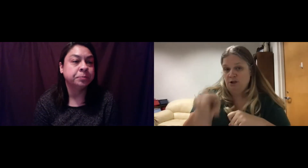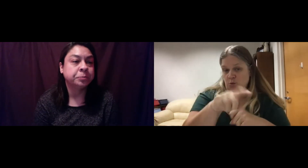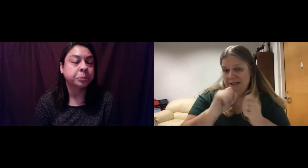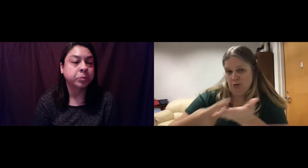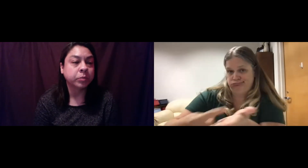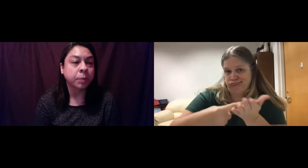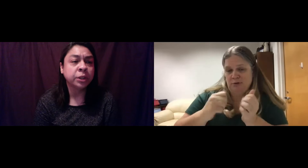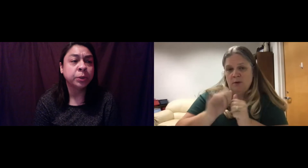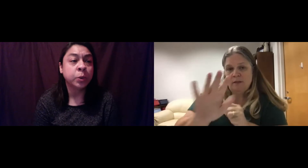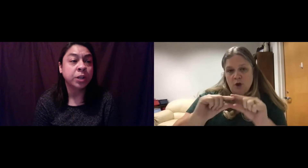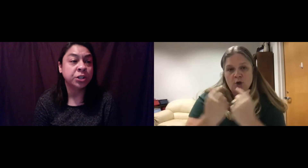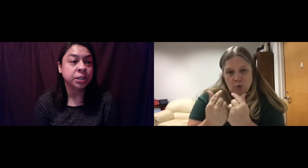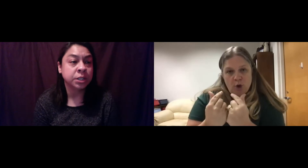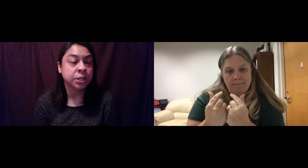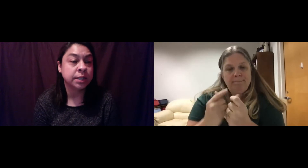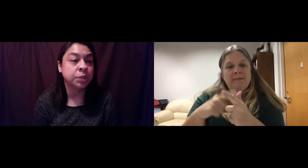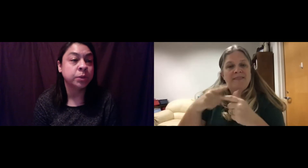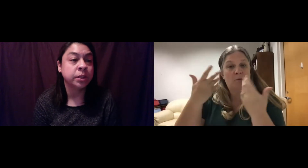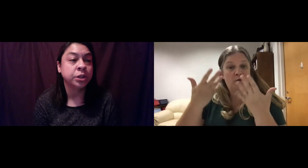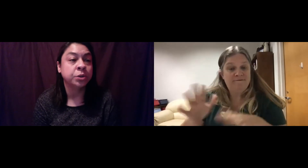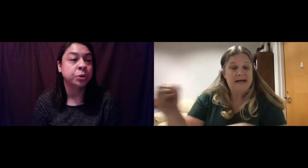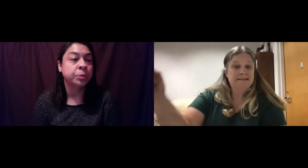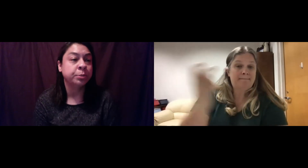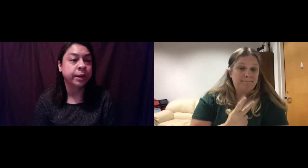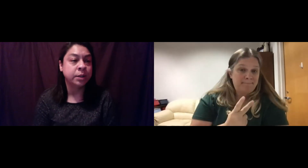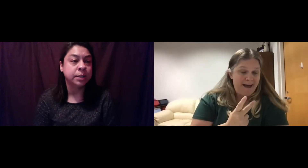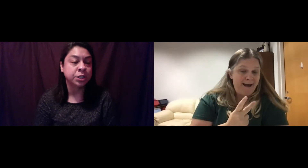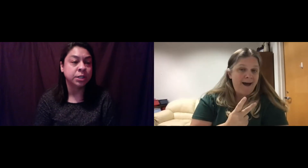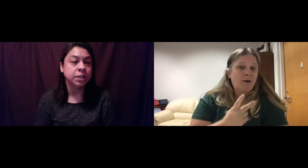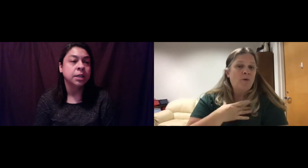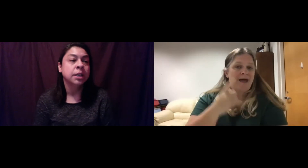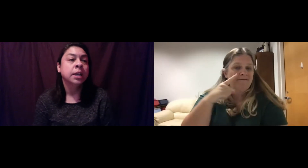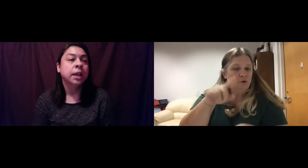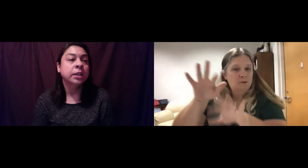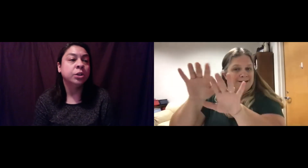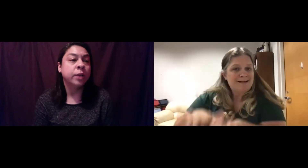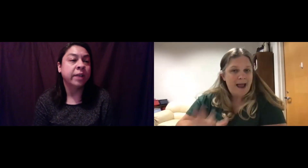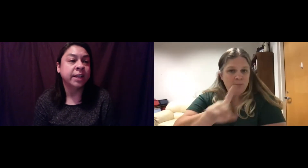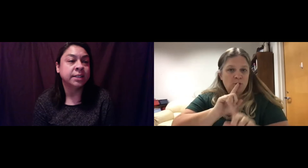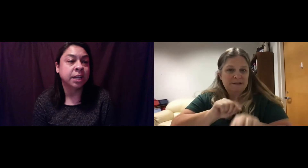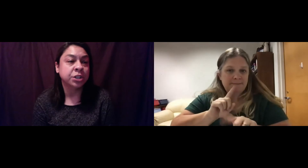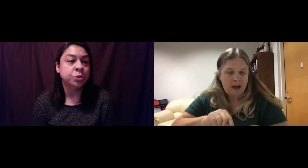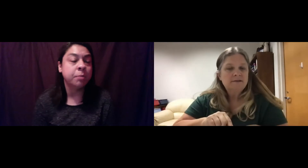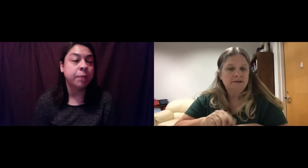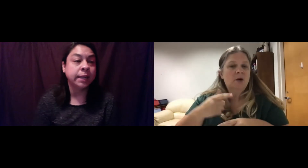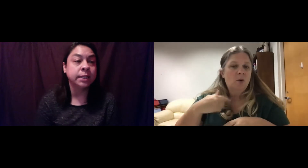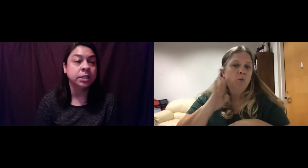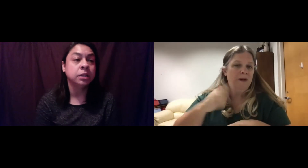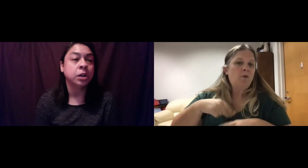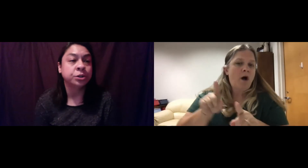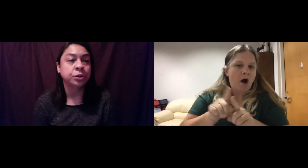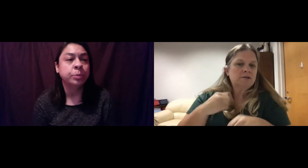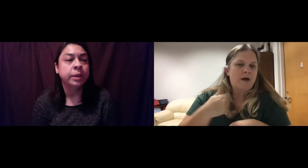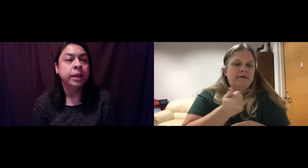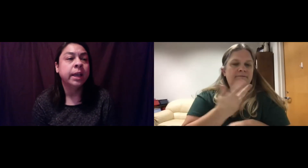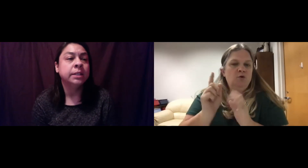situated. But the 3 questions to discuss within your group in the breakout session, and then you'll have that discussion. You'll come back into the